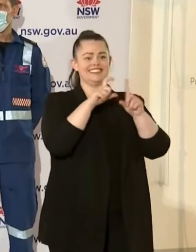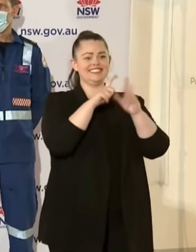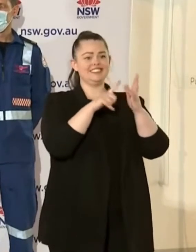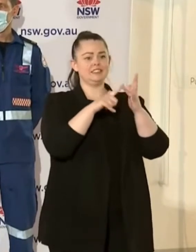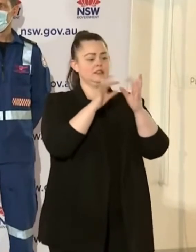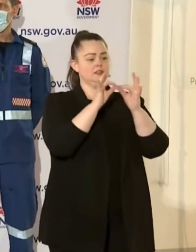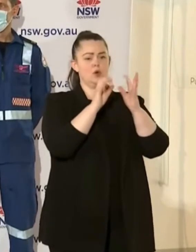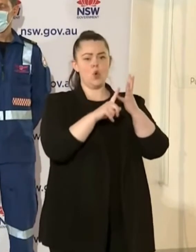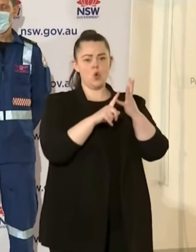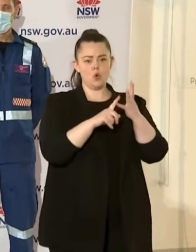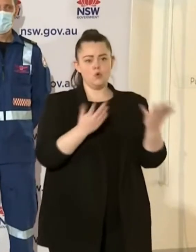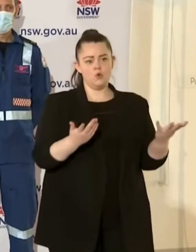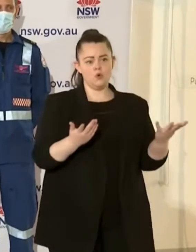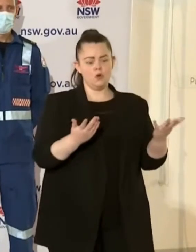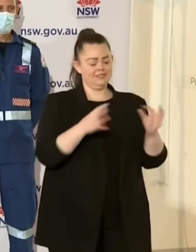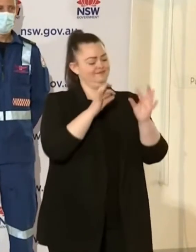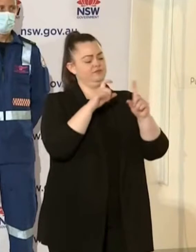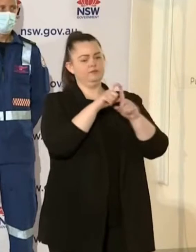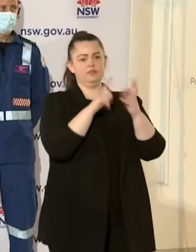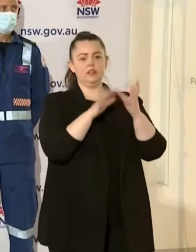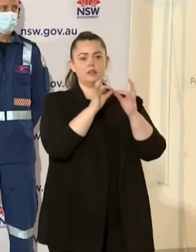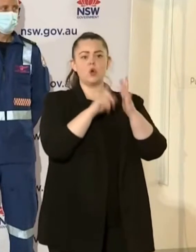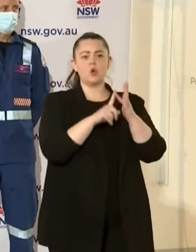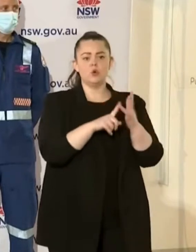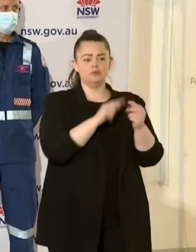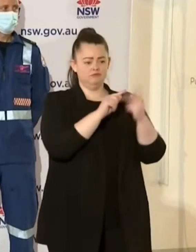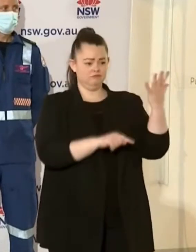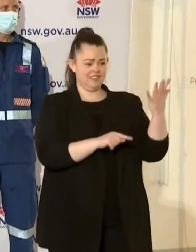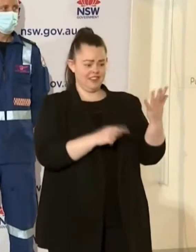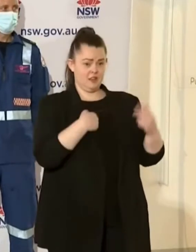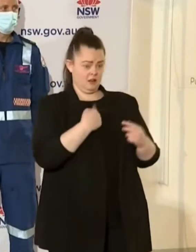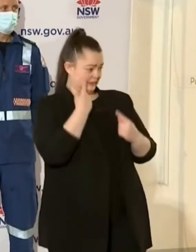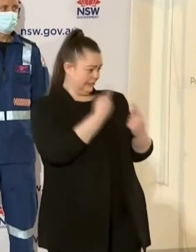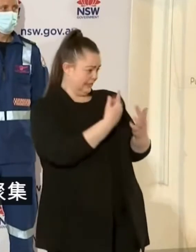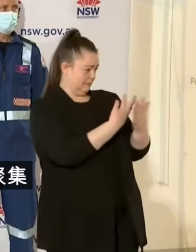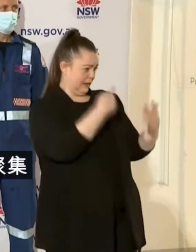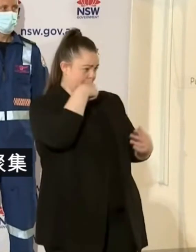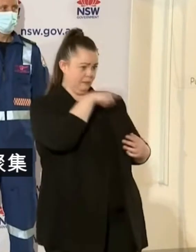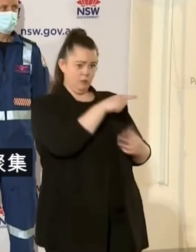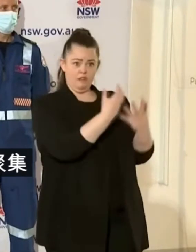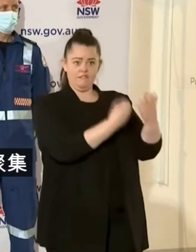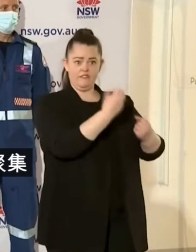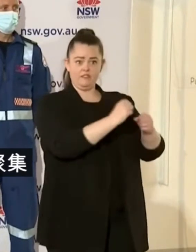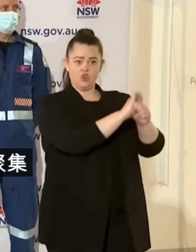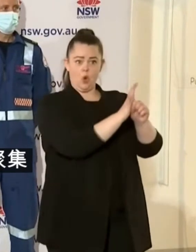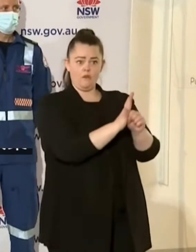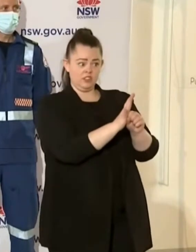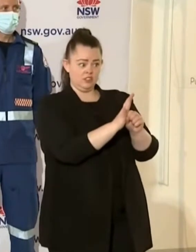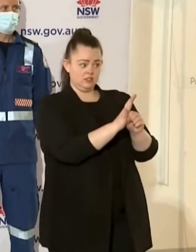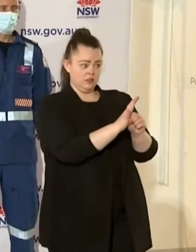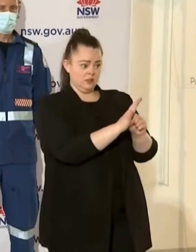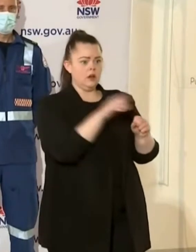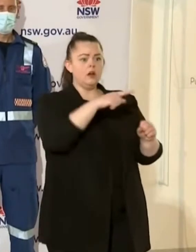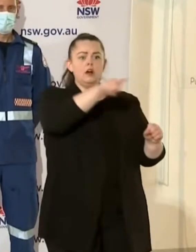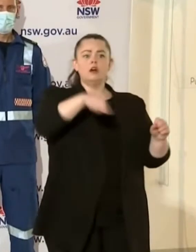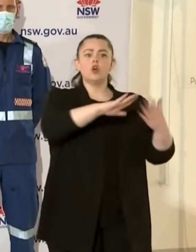of our state, for the communities who are having positive cases. Community members who've come together to provide food parcels and